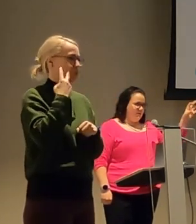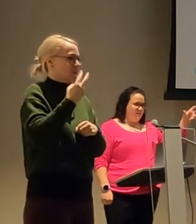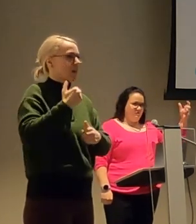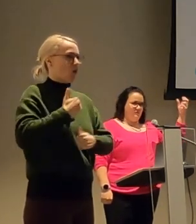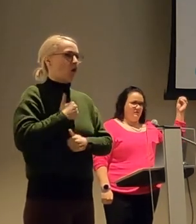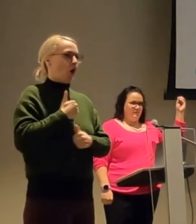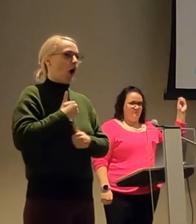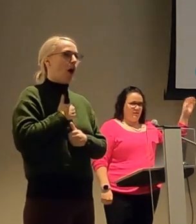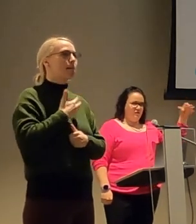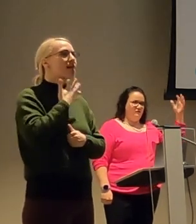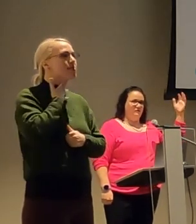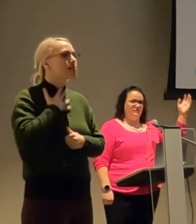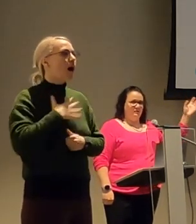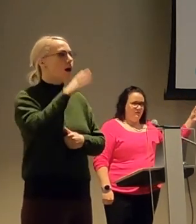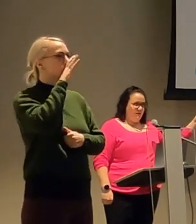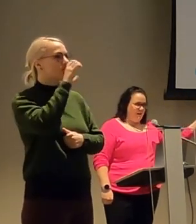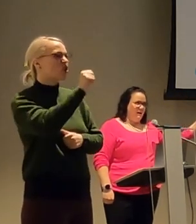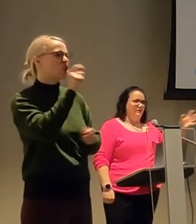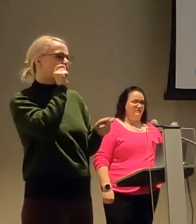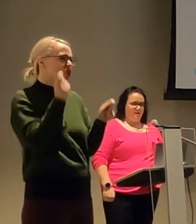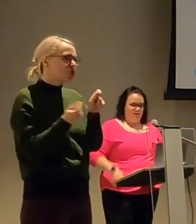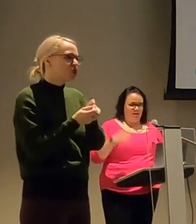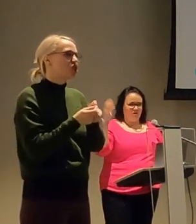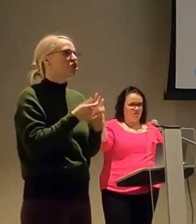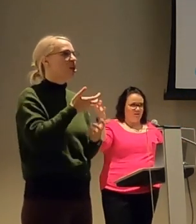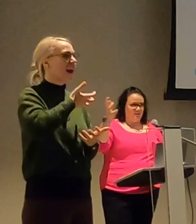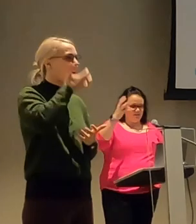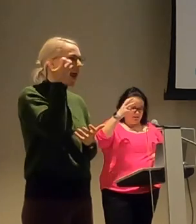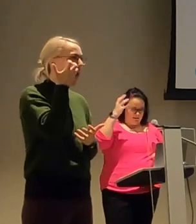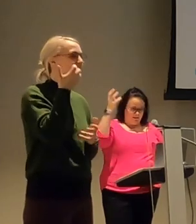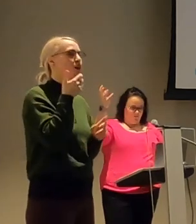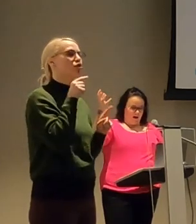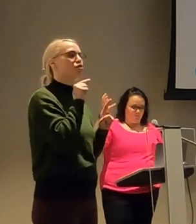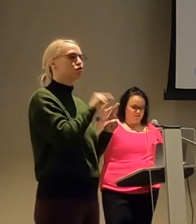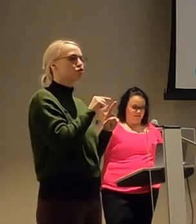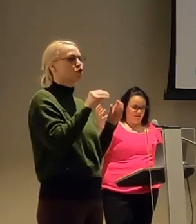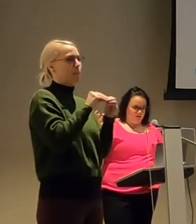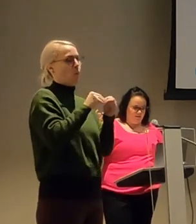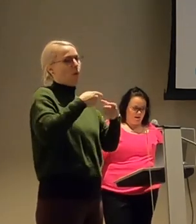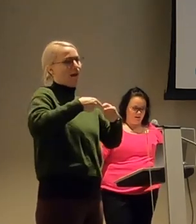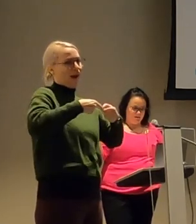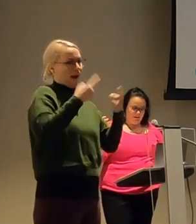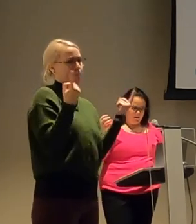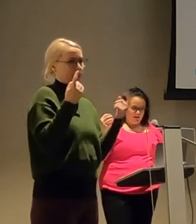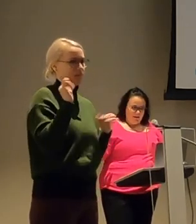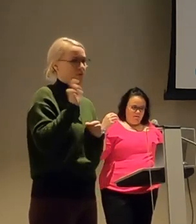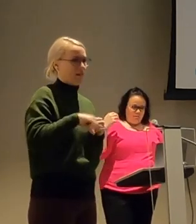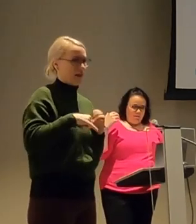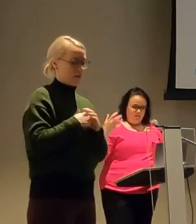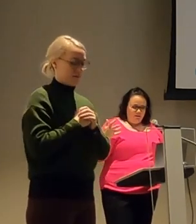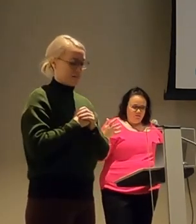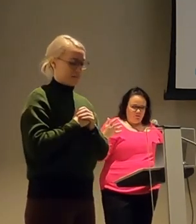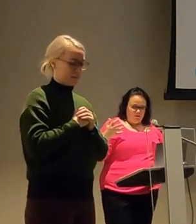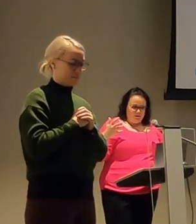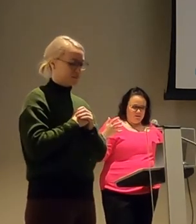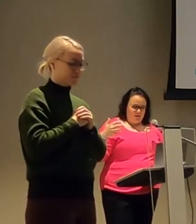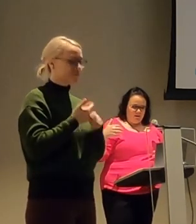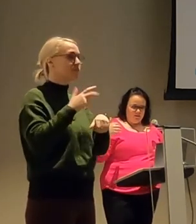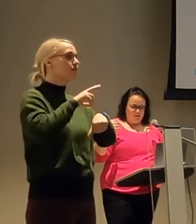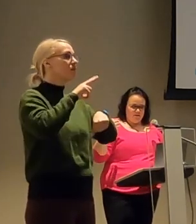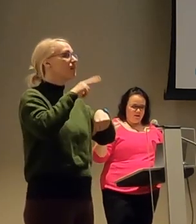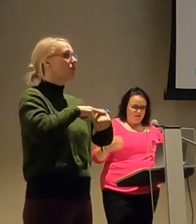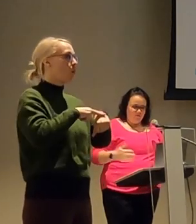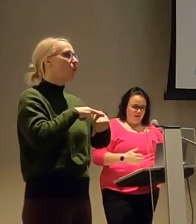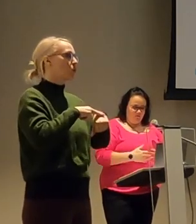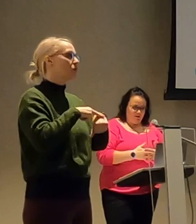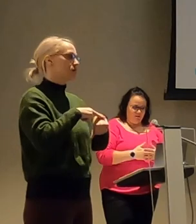as lustful, vengeful, angry, and she is the kind of opposite of that. And then of course,